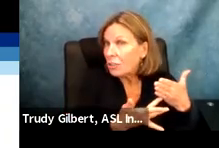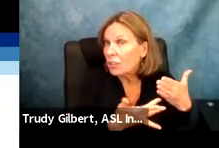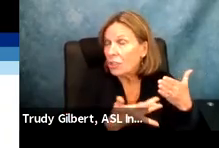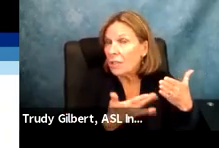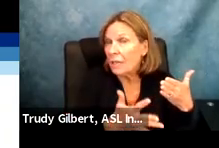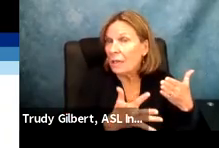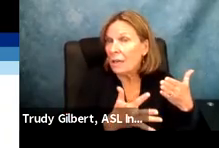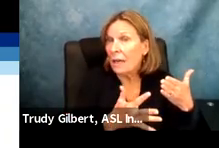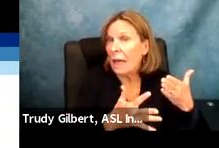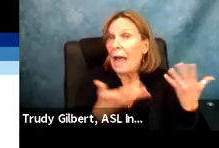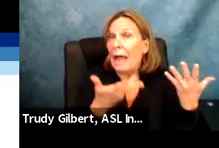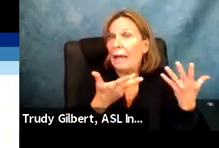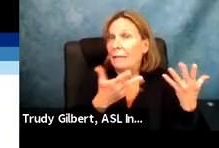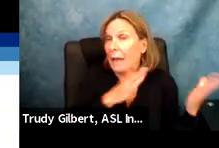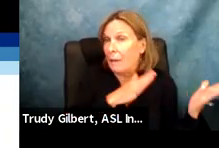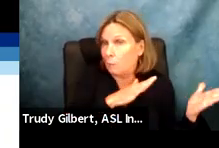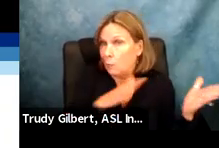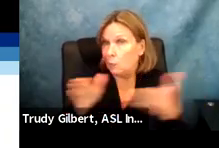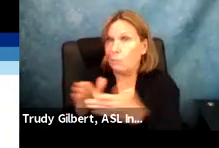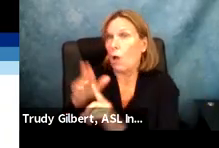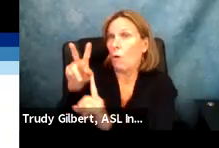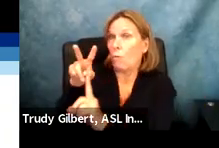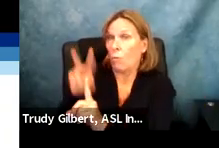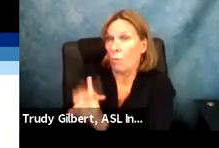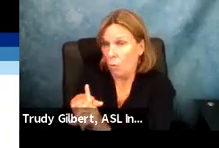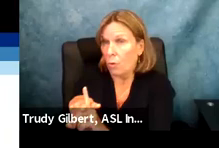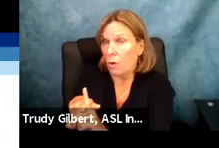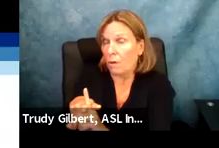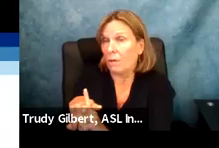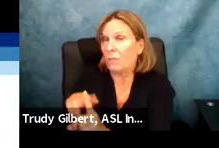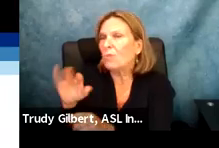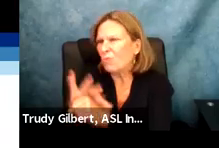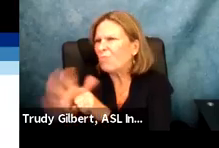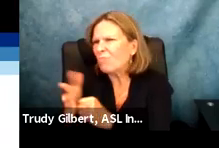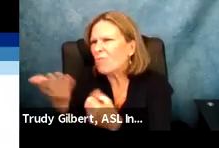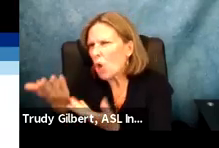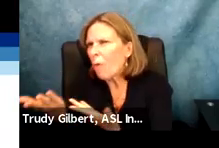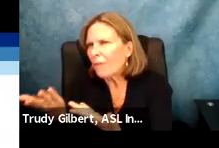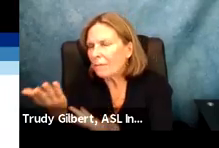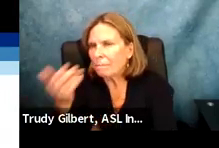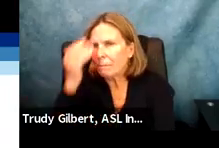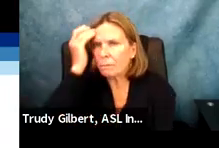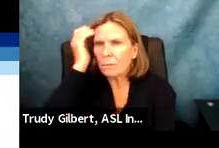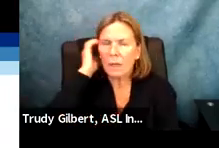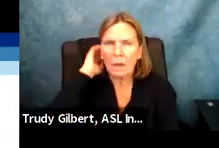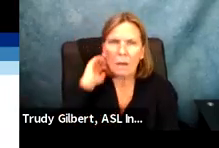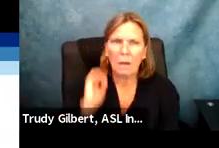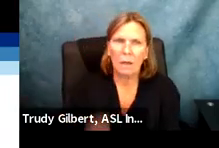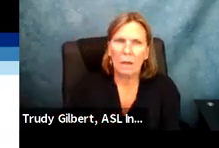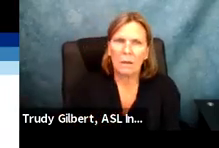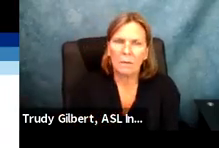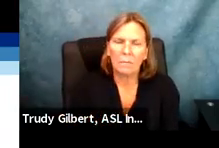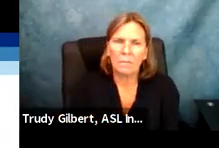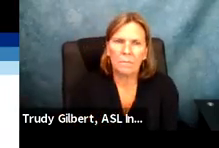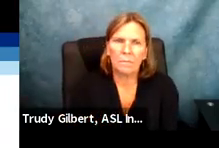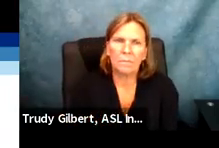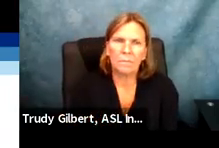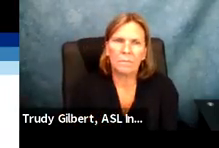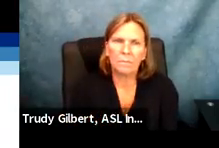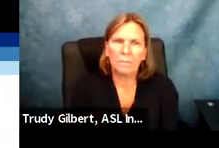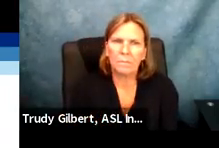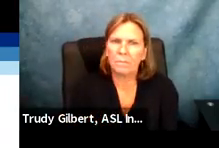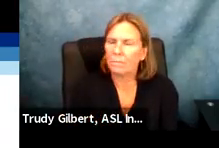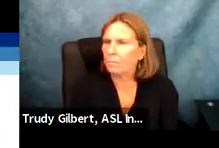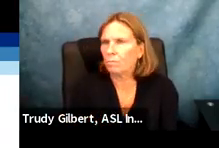it applicable to the SARS-CoV-2 virus. And because there was so